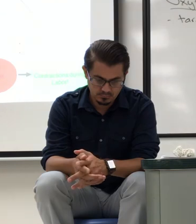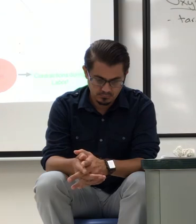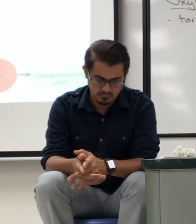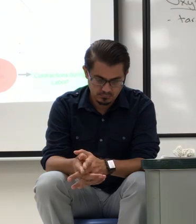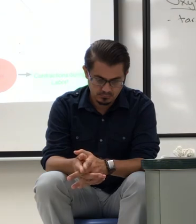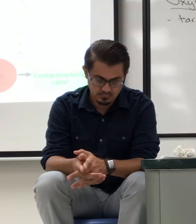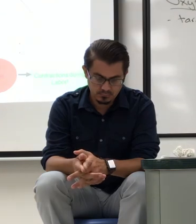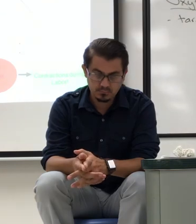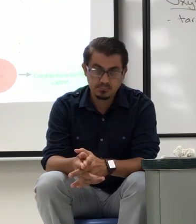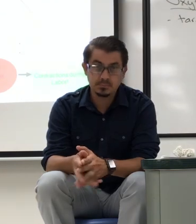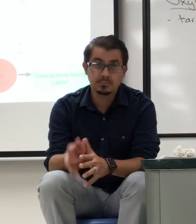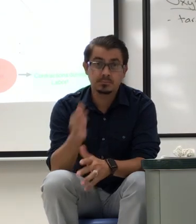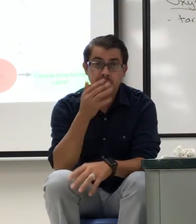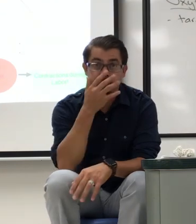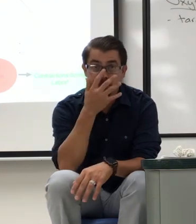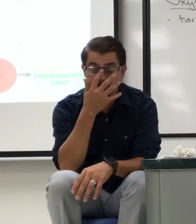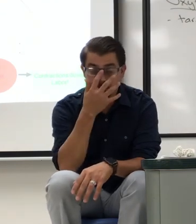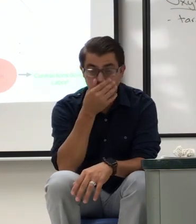So,